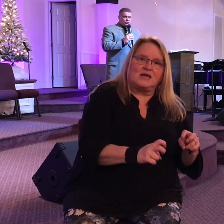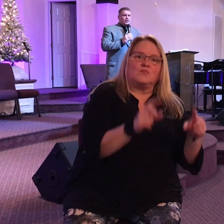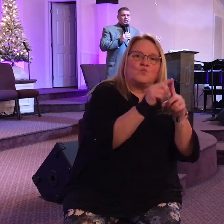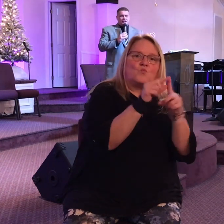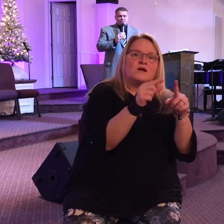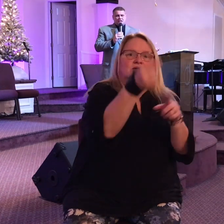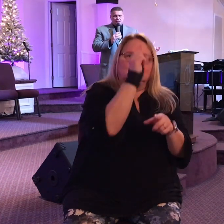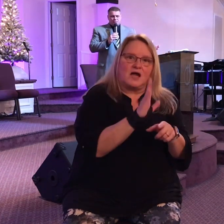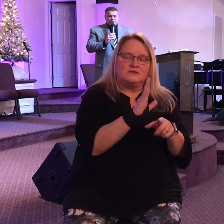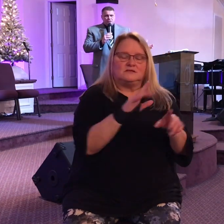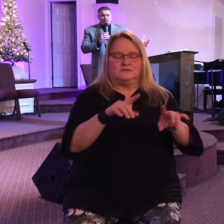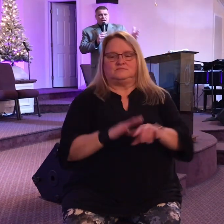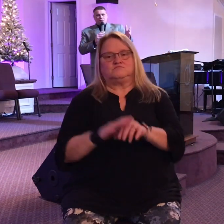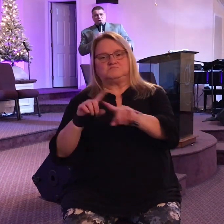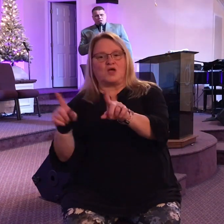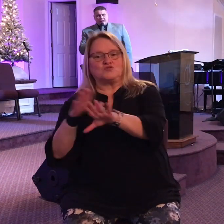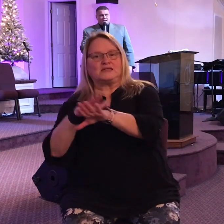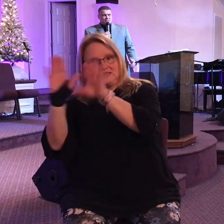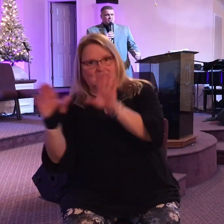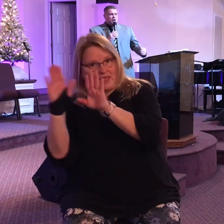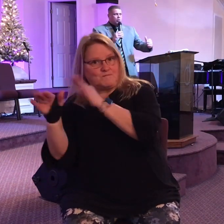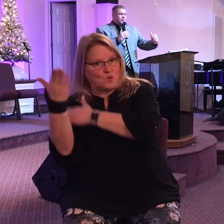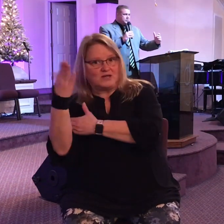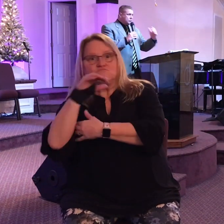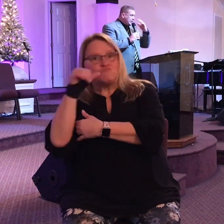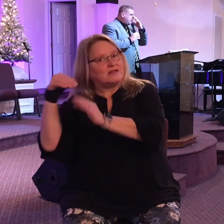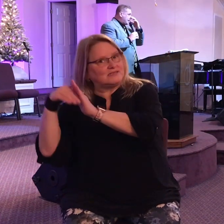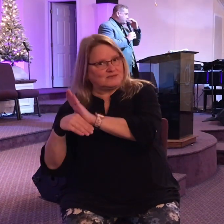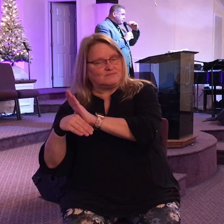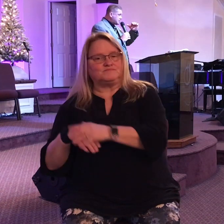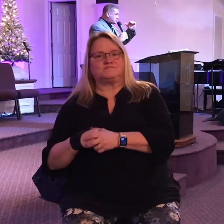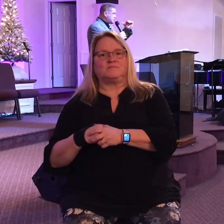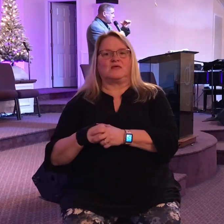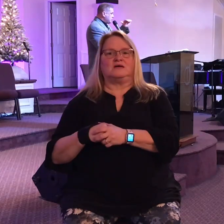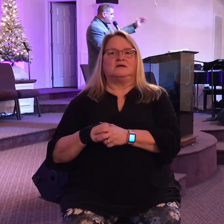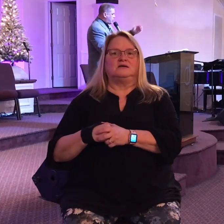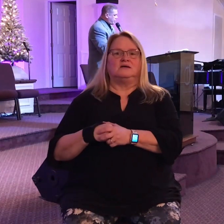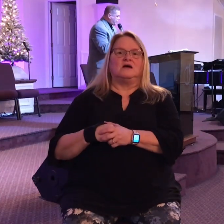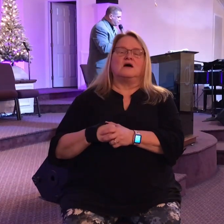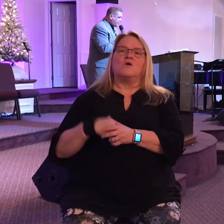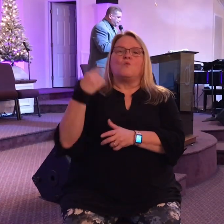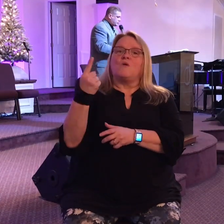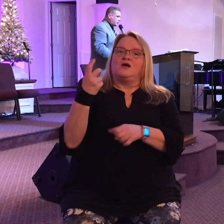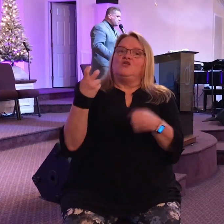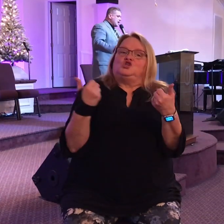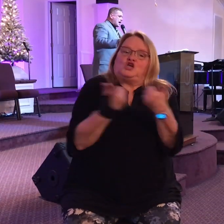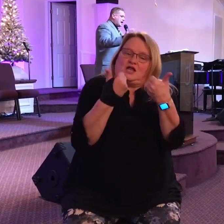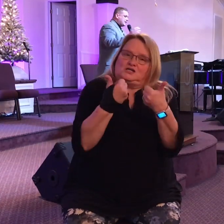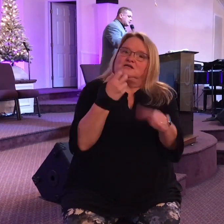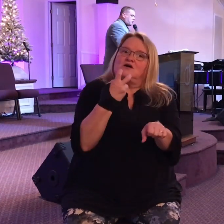challenges of doing a study through the book of Acts is not going so deep that you miss the majority of the people.